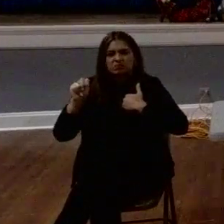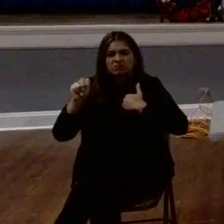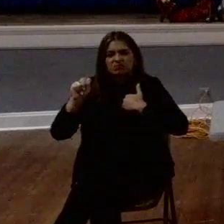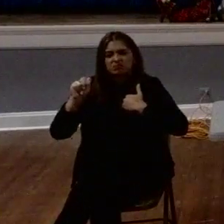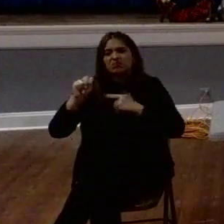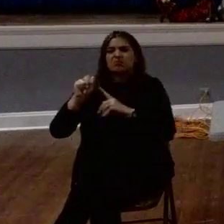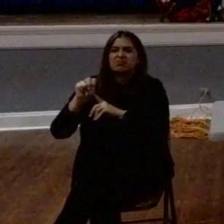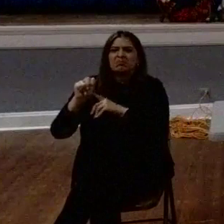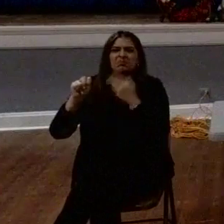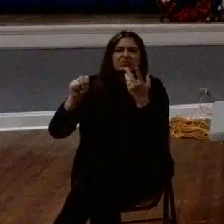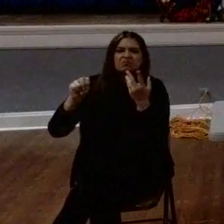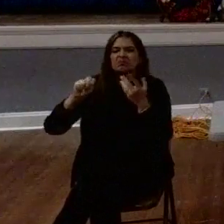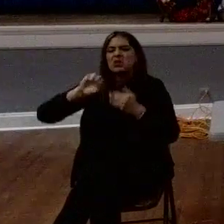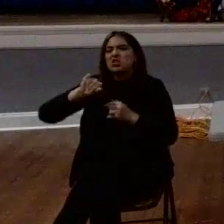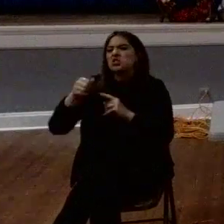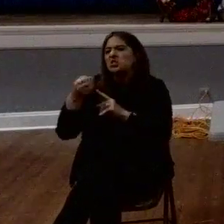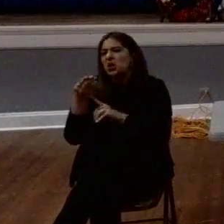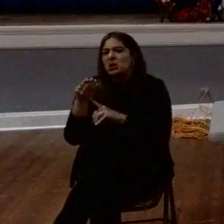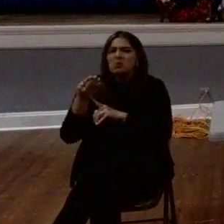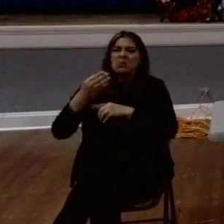job creation